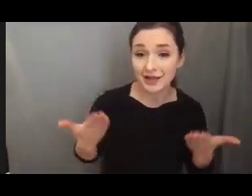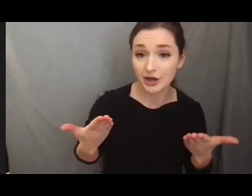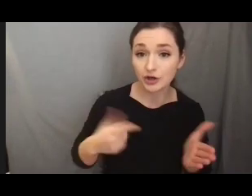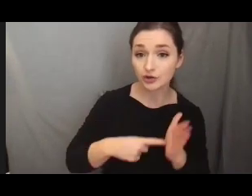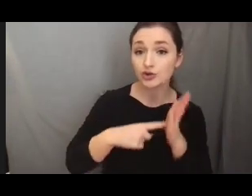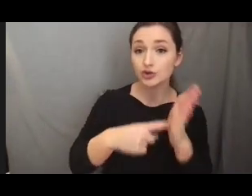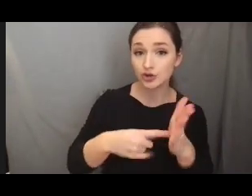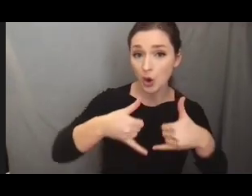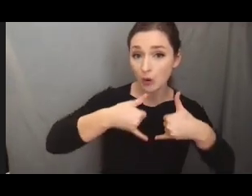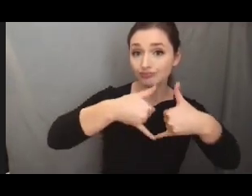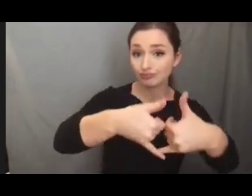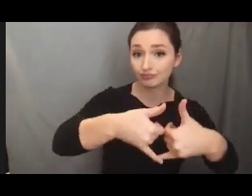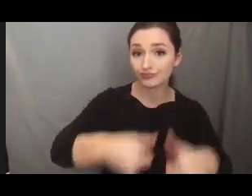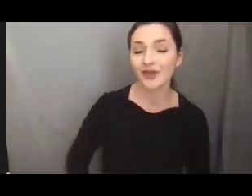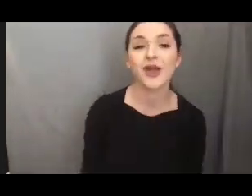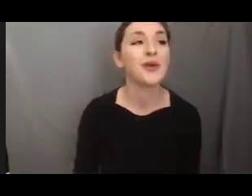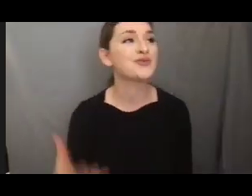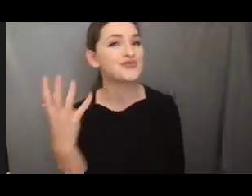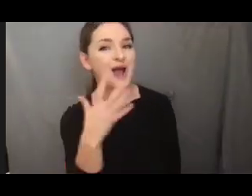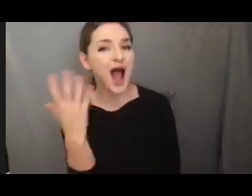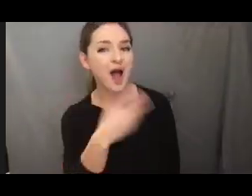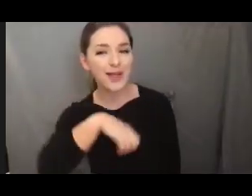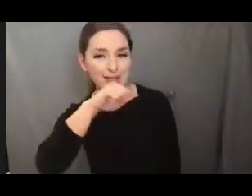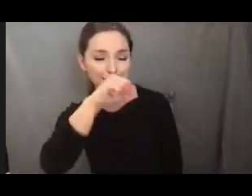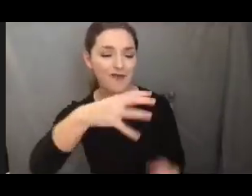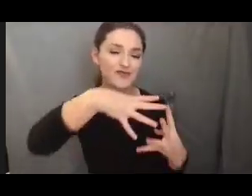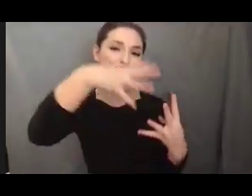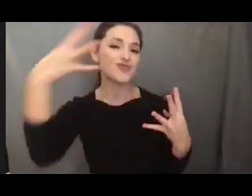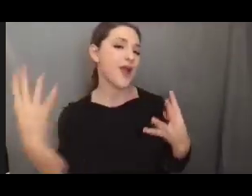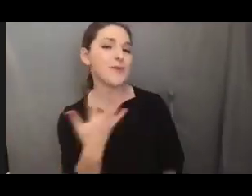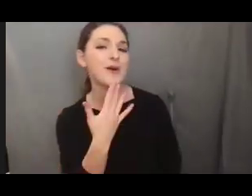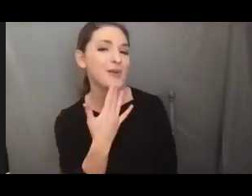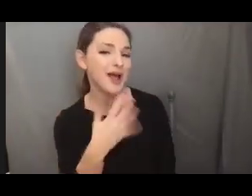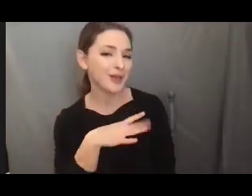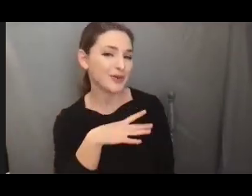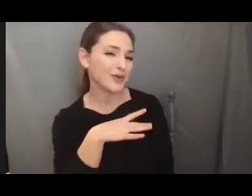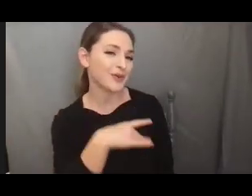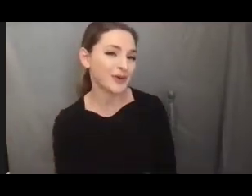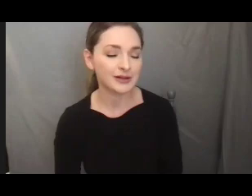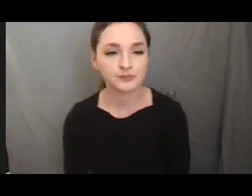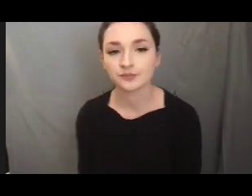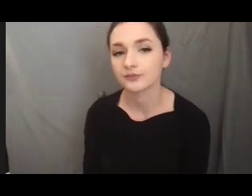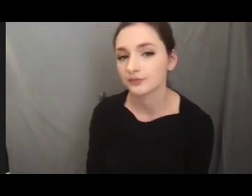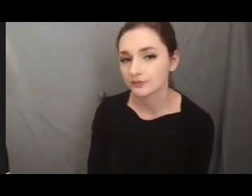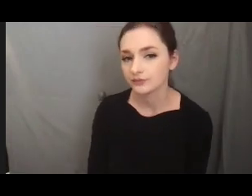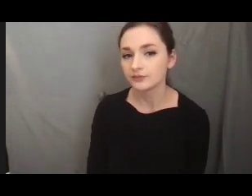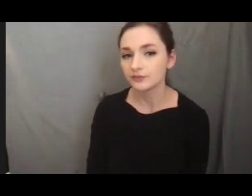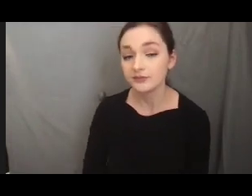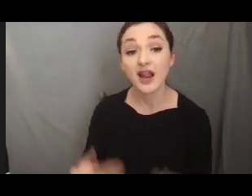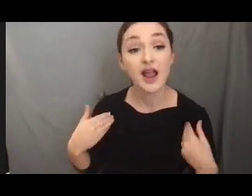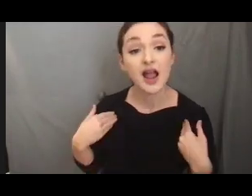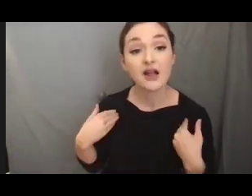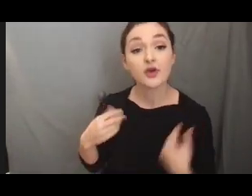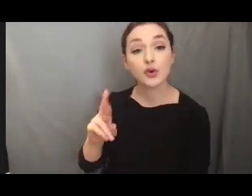And I love Um, the rainbow colors. So the Beautiful. last thing on the first floor before we go into the auditorium is what we call our regional district award